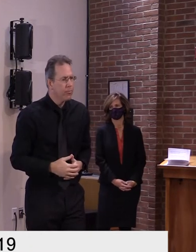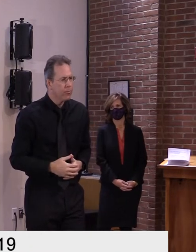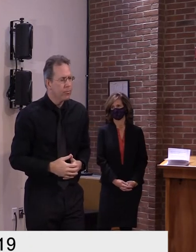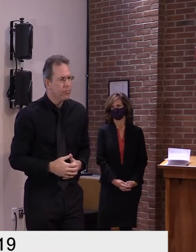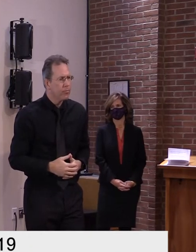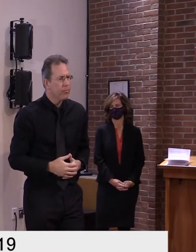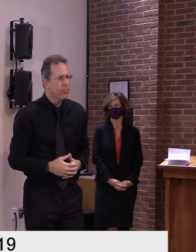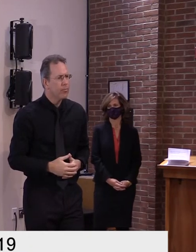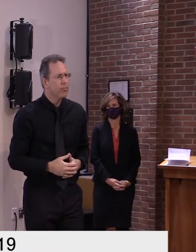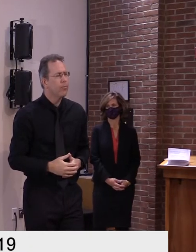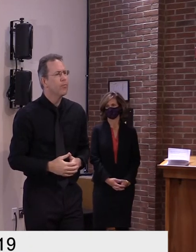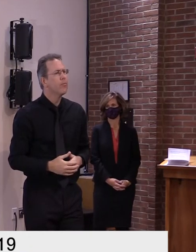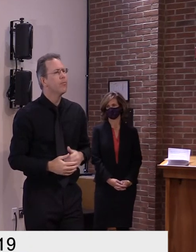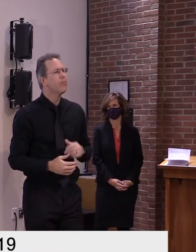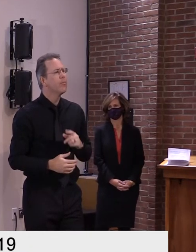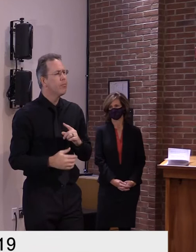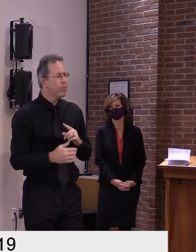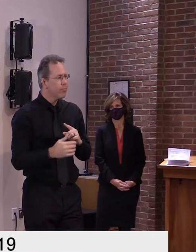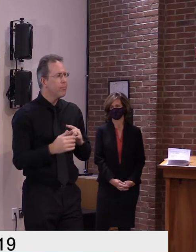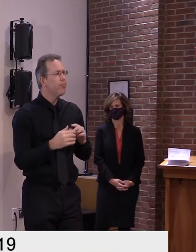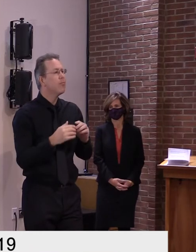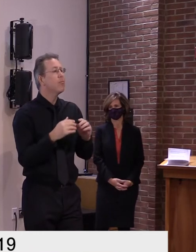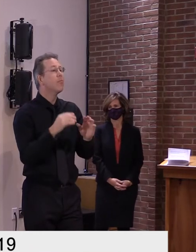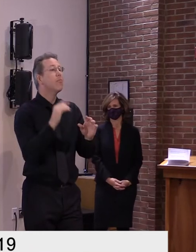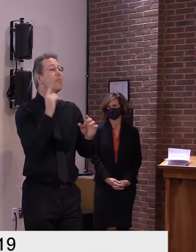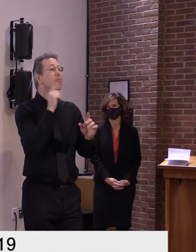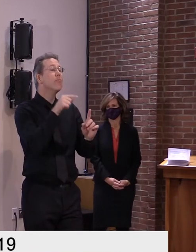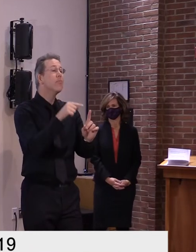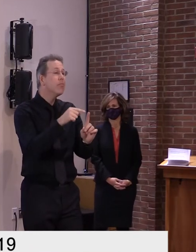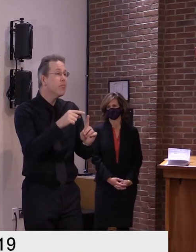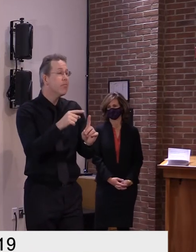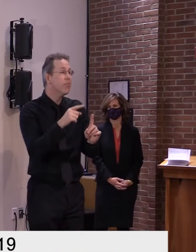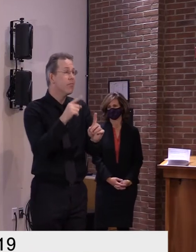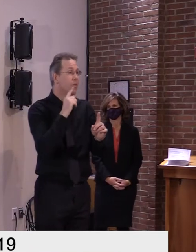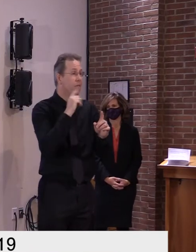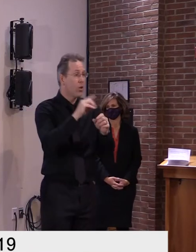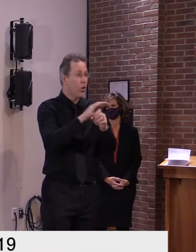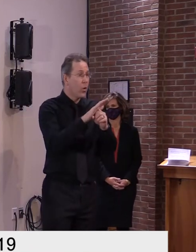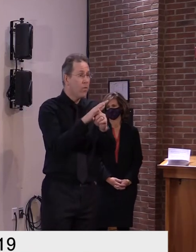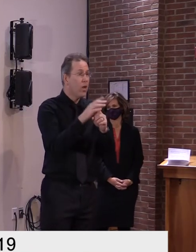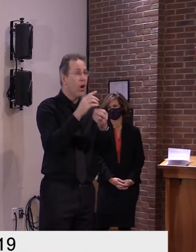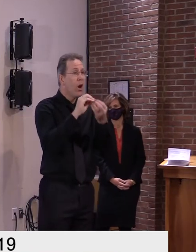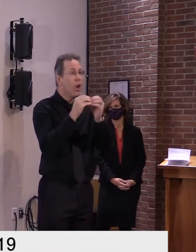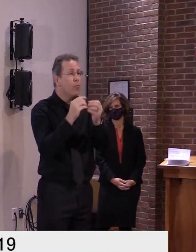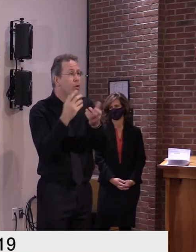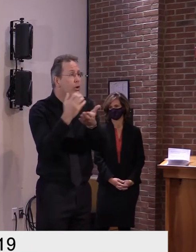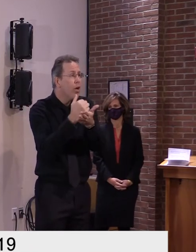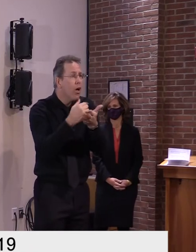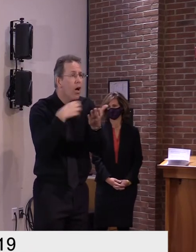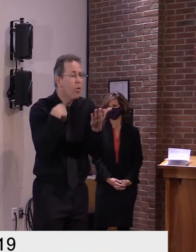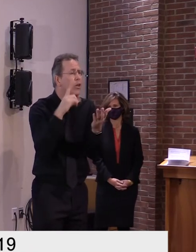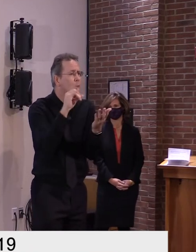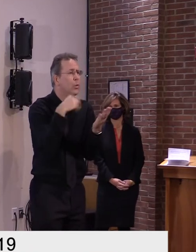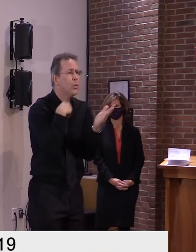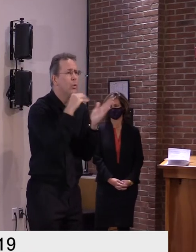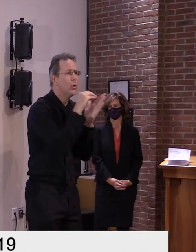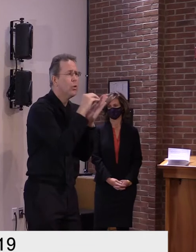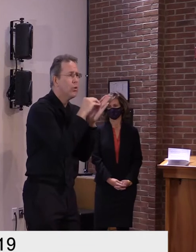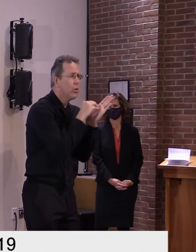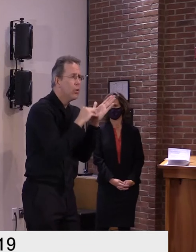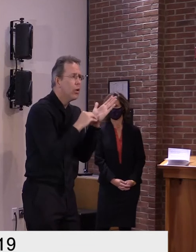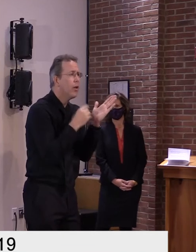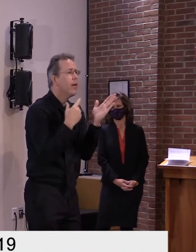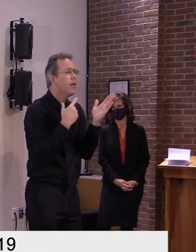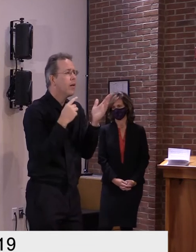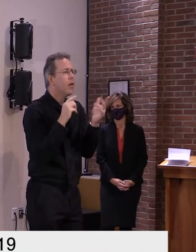in COVID data now includes race and ethnicity as a core ingredient so that we understand the pandemic very